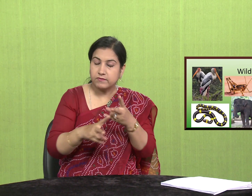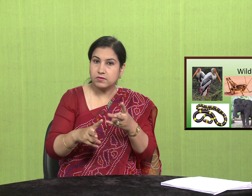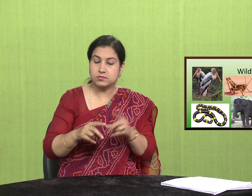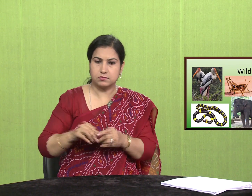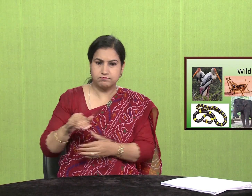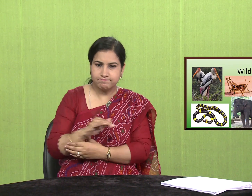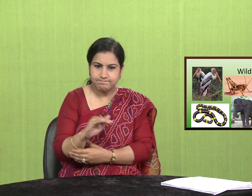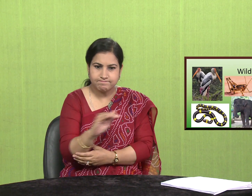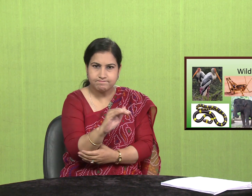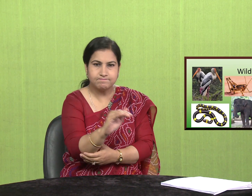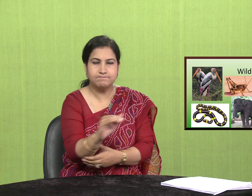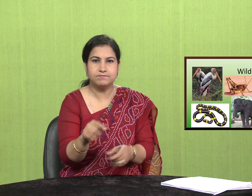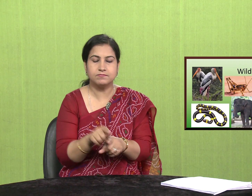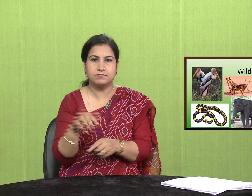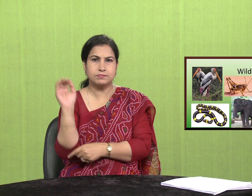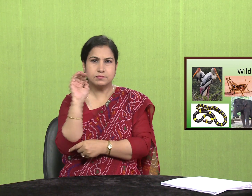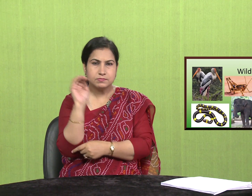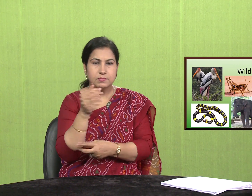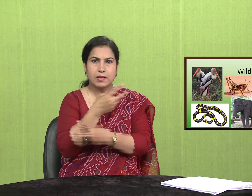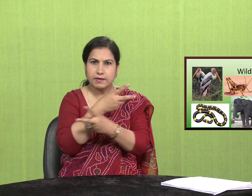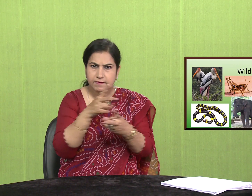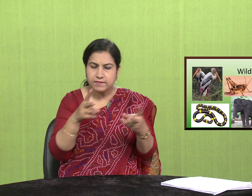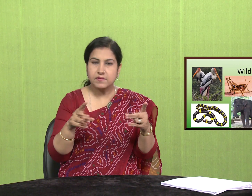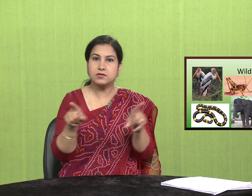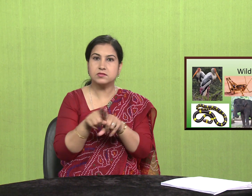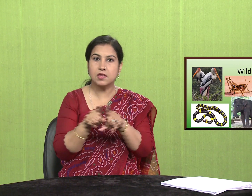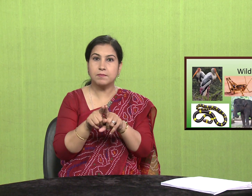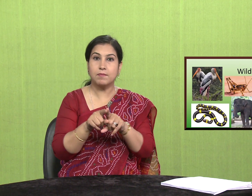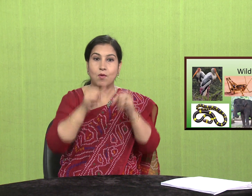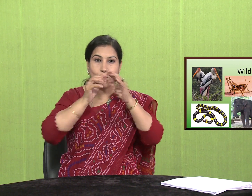reptiles, as well as aquatic life forms.